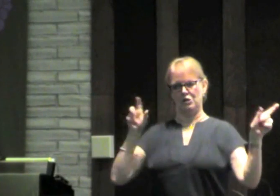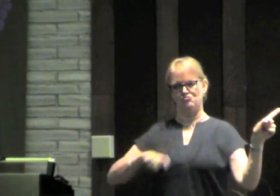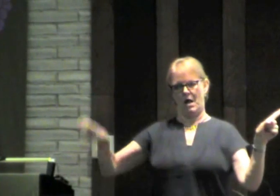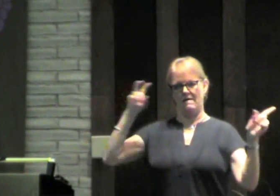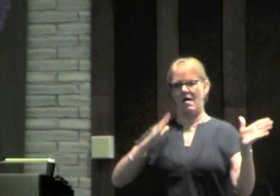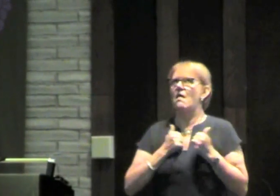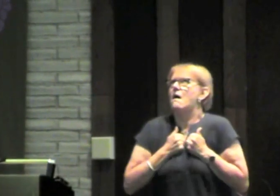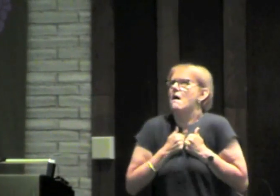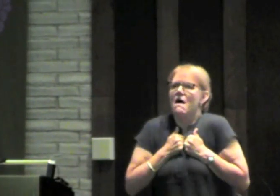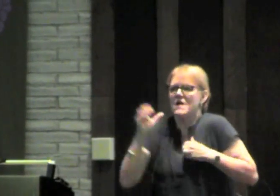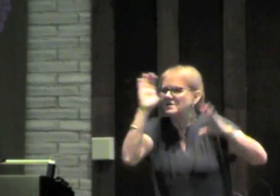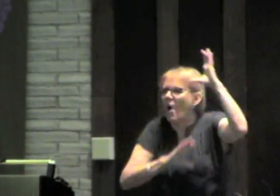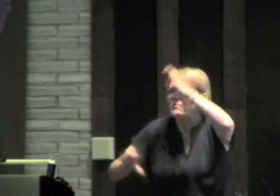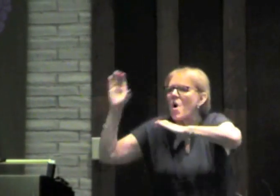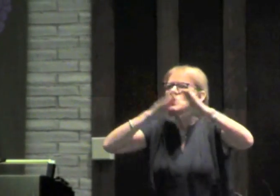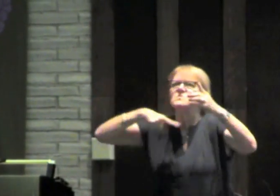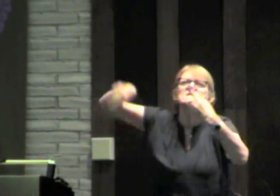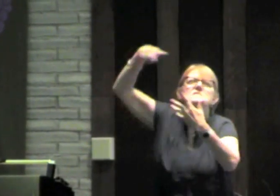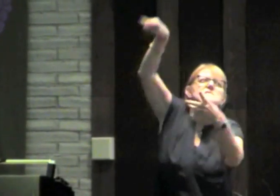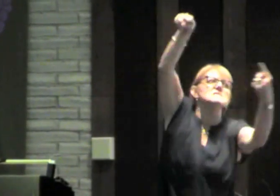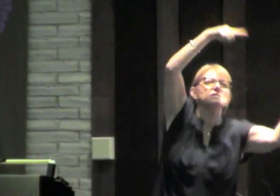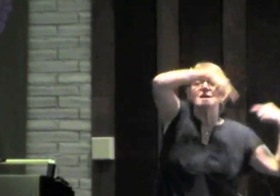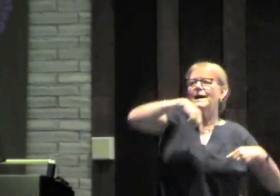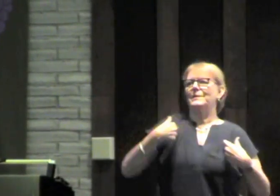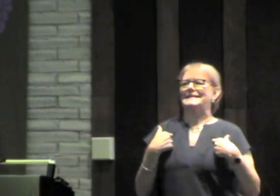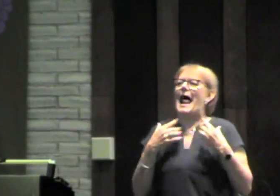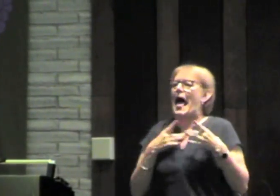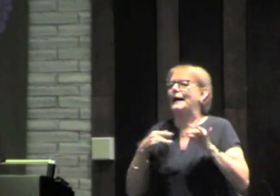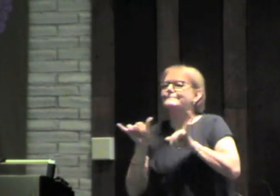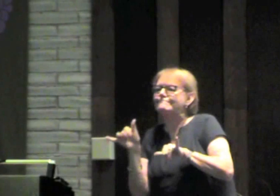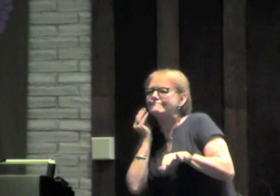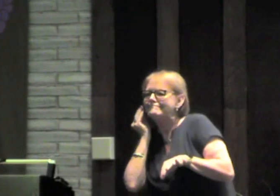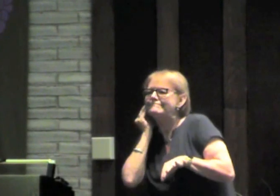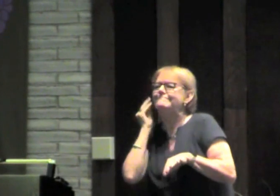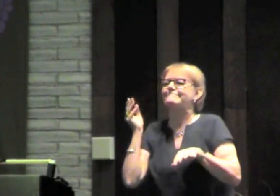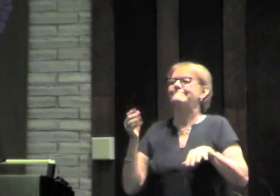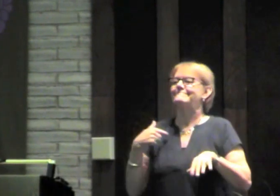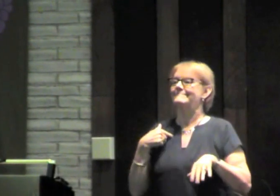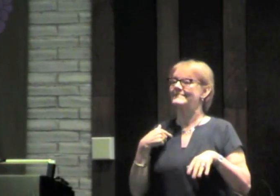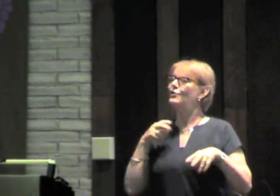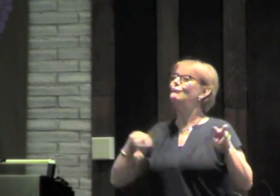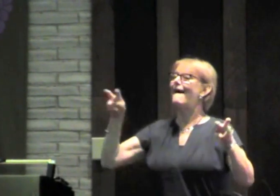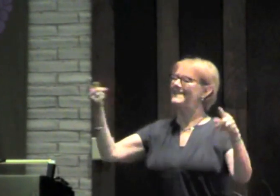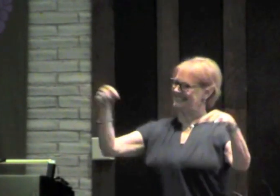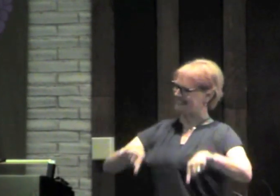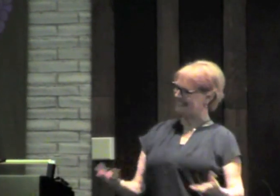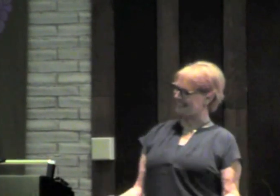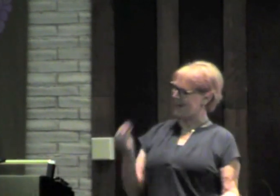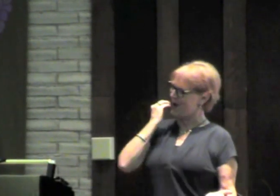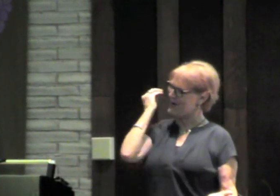traveler, but Eddie loves to travel. He loves to explore different countries. I'm more of a homebody, you know,